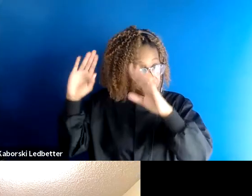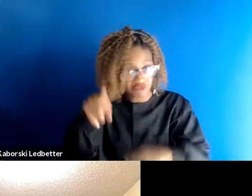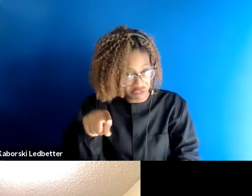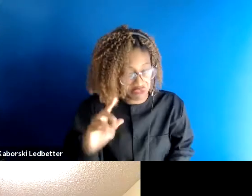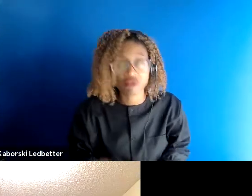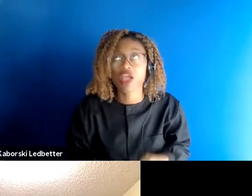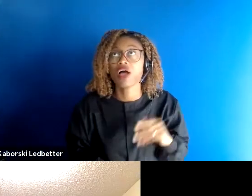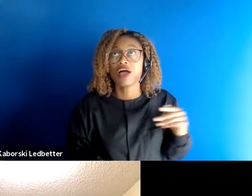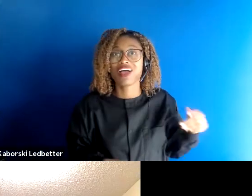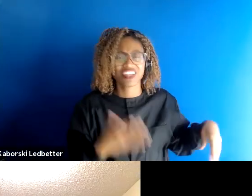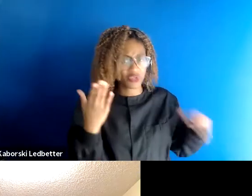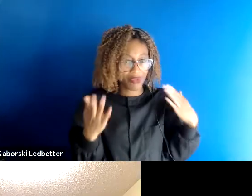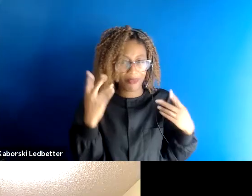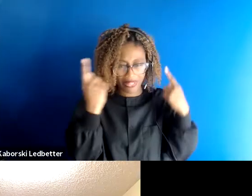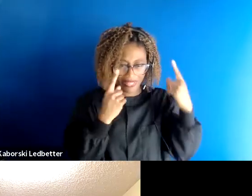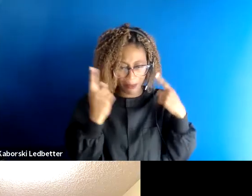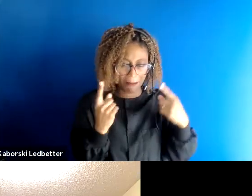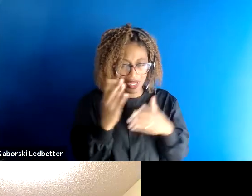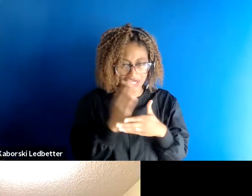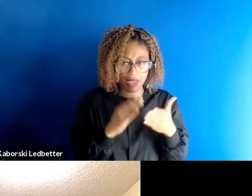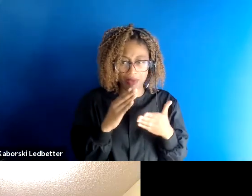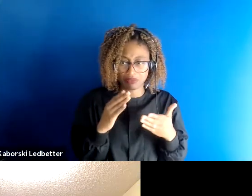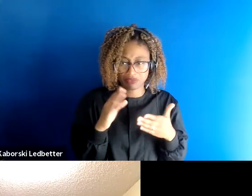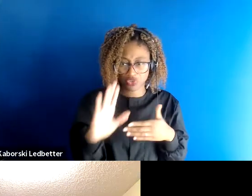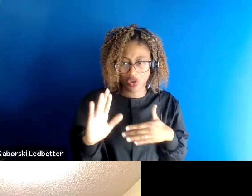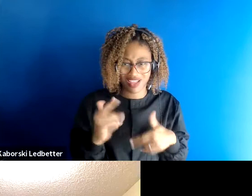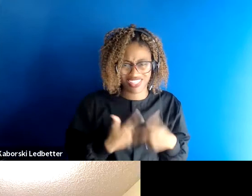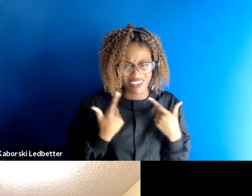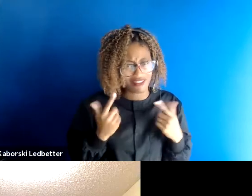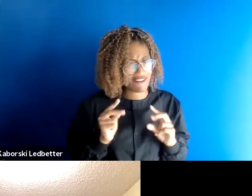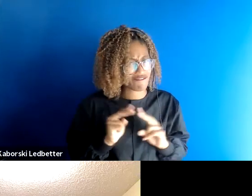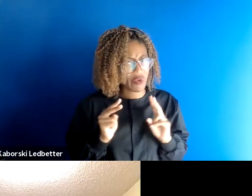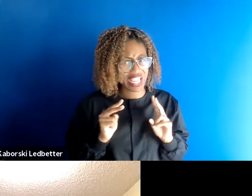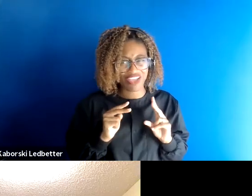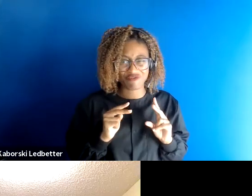you probably are thinking about some parts of your life that were very